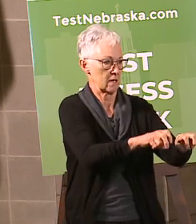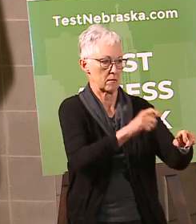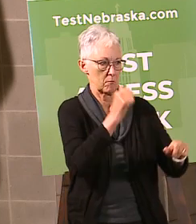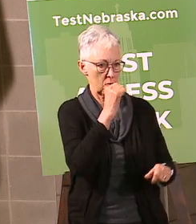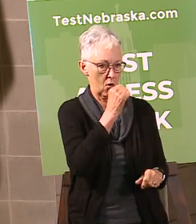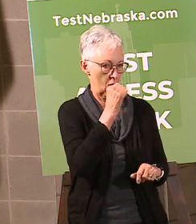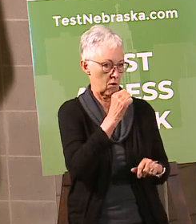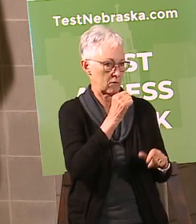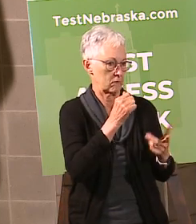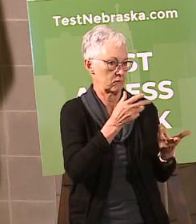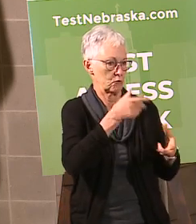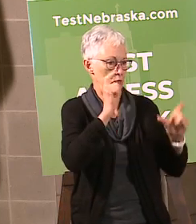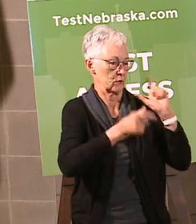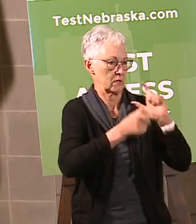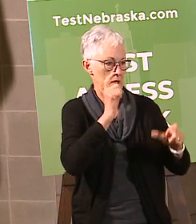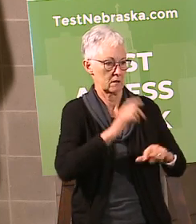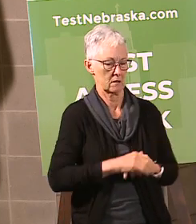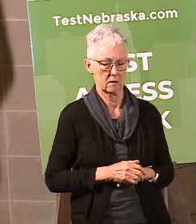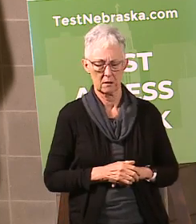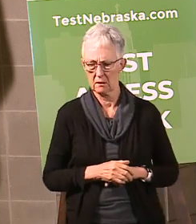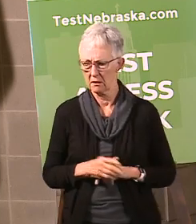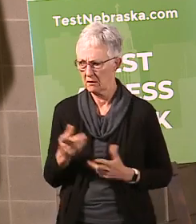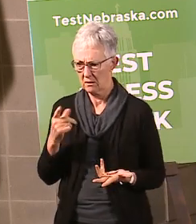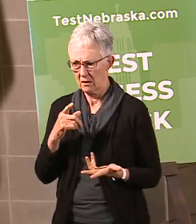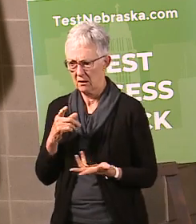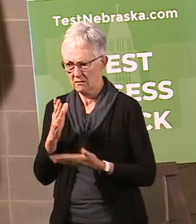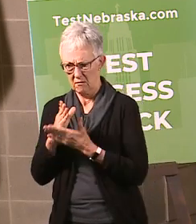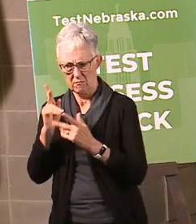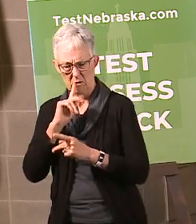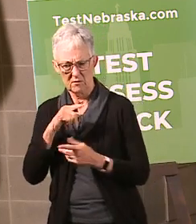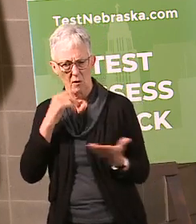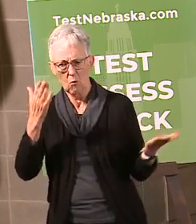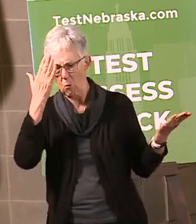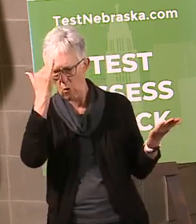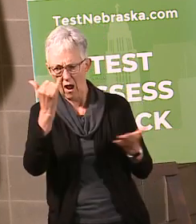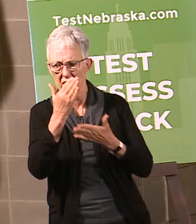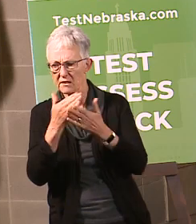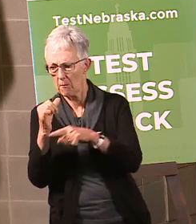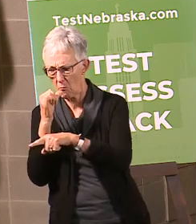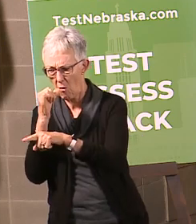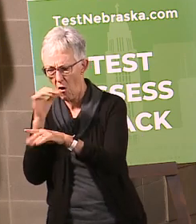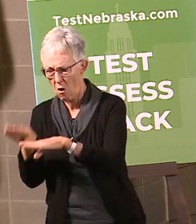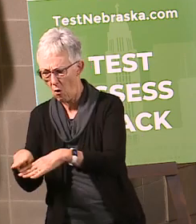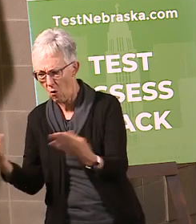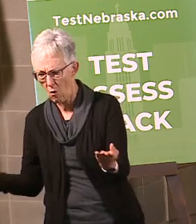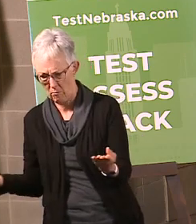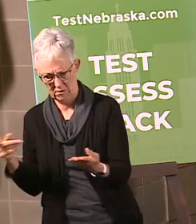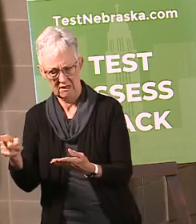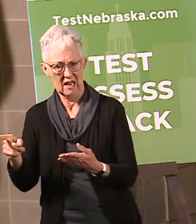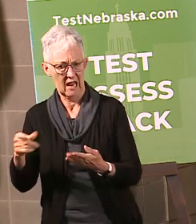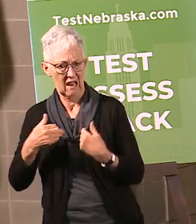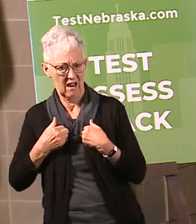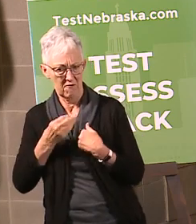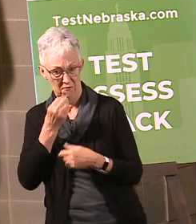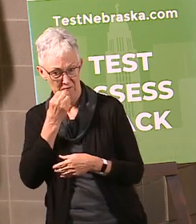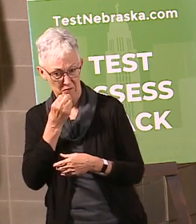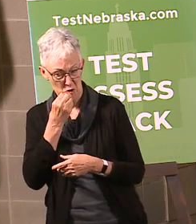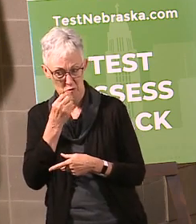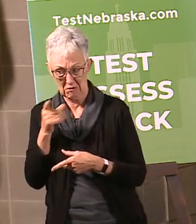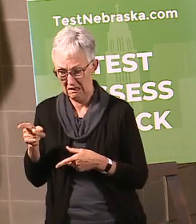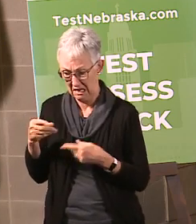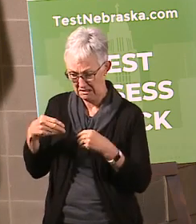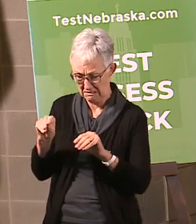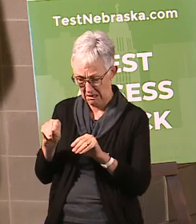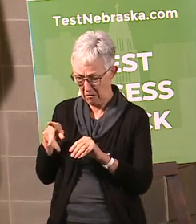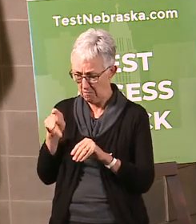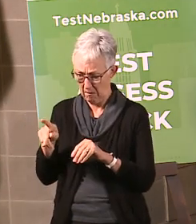open if they have no kitchen and others cannot. What kind of food qualifies as food to serve so that alcohol can be served, popcorn, frozen pizza, or is the bar required to have